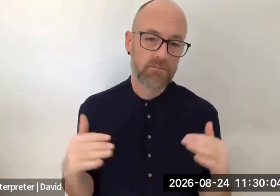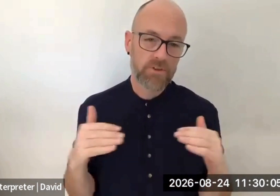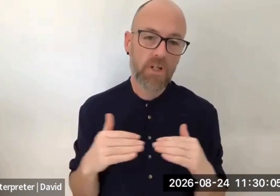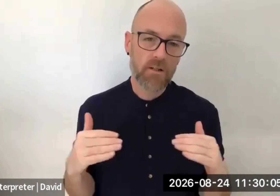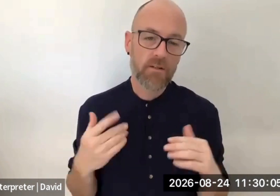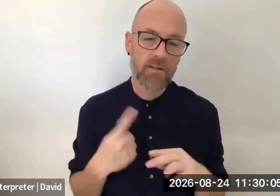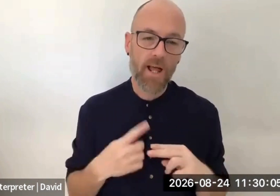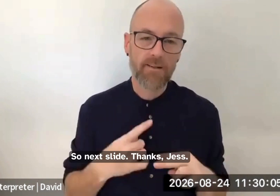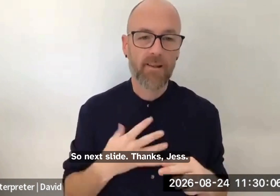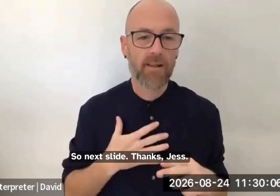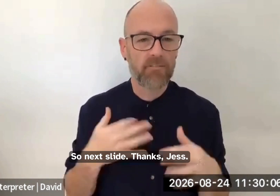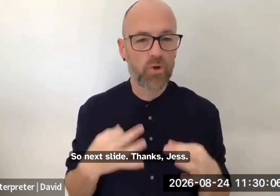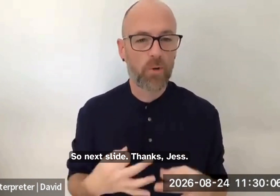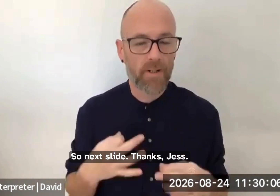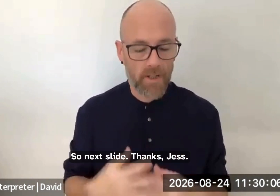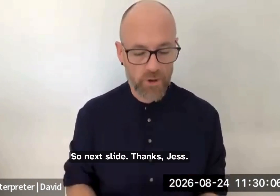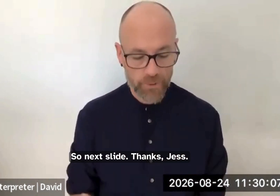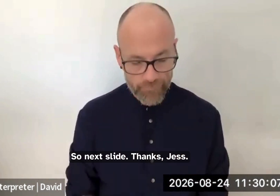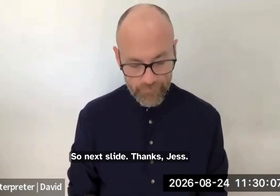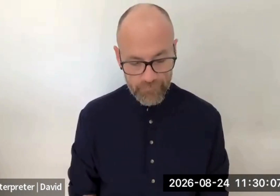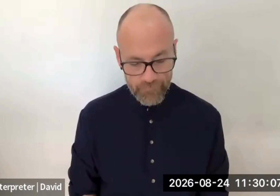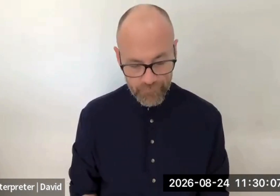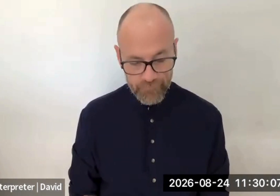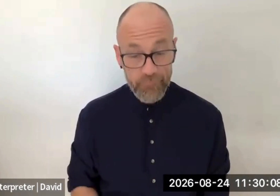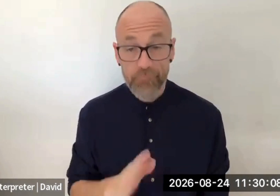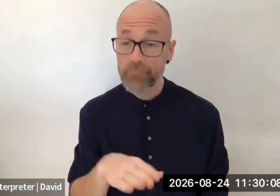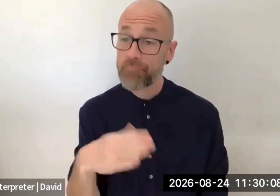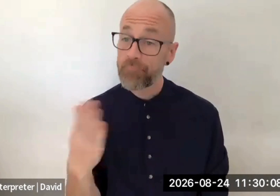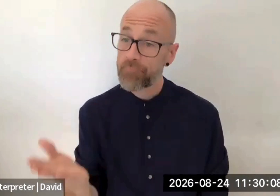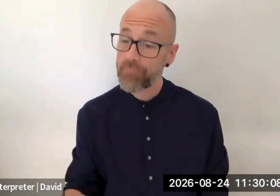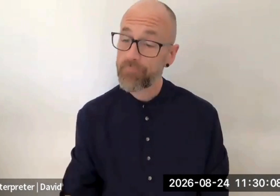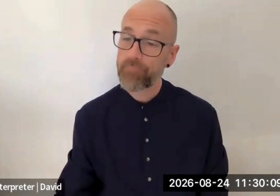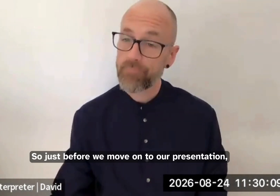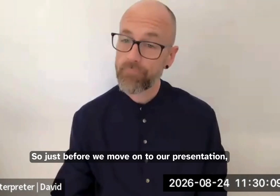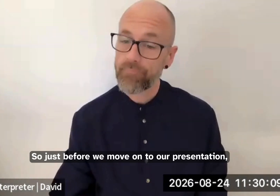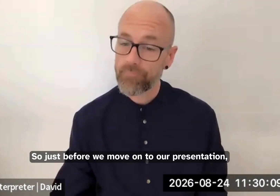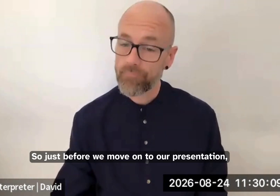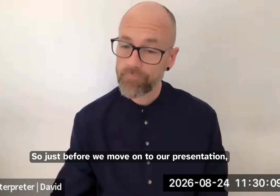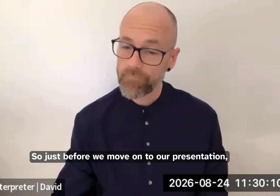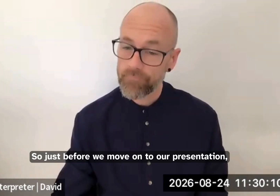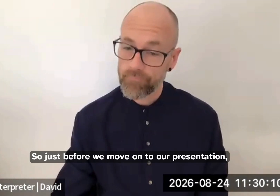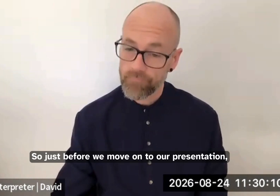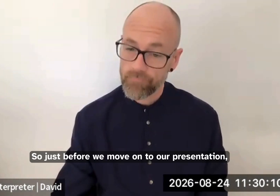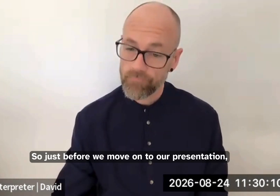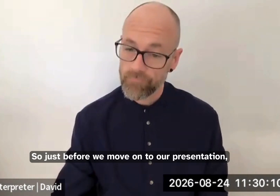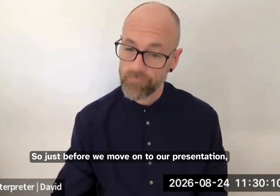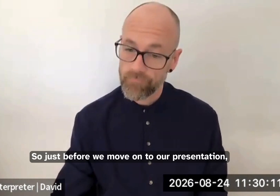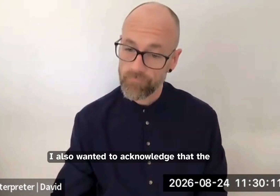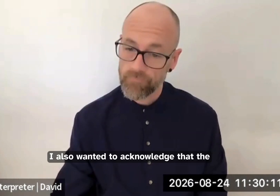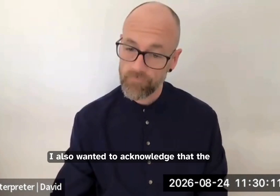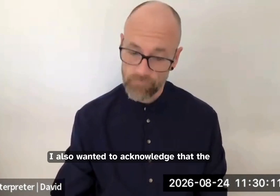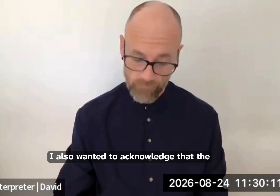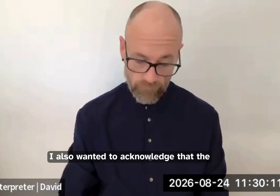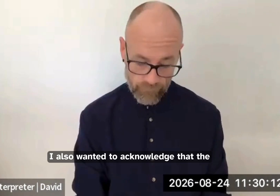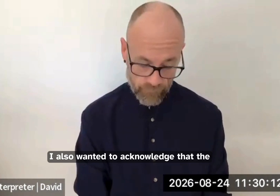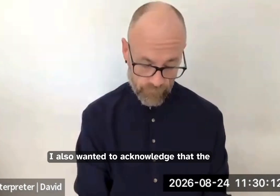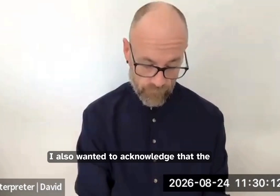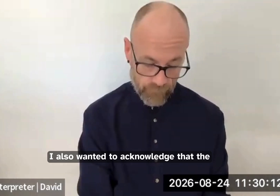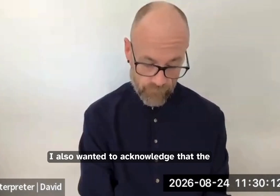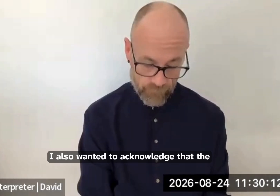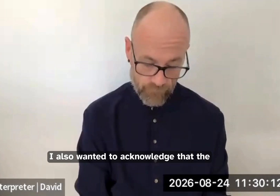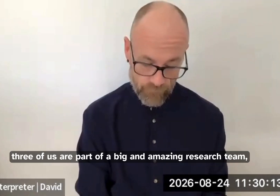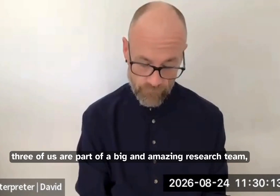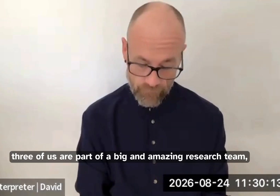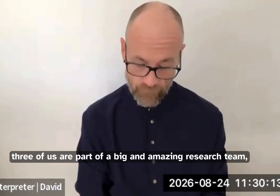So next slide, thanks, Jess. So just before we move on to our presentation, I also wanted to acknowledge